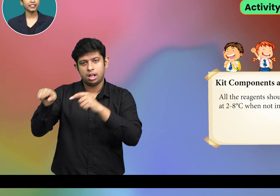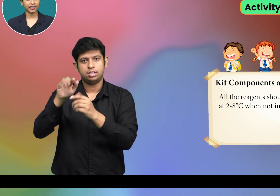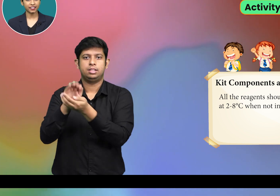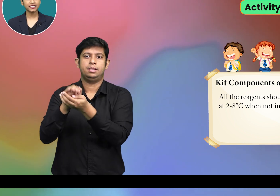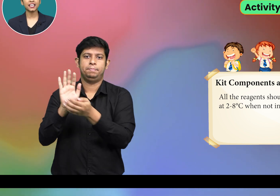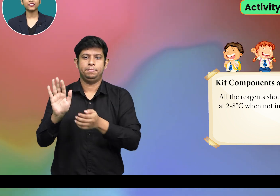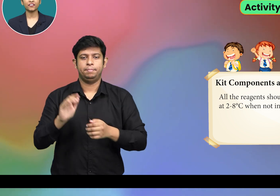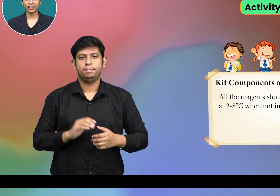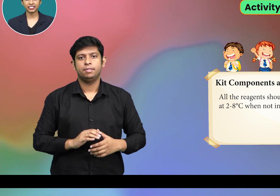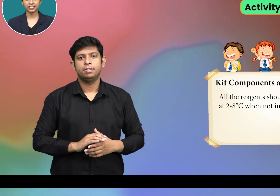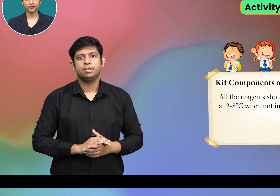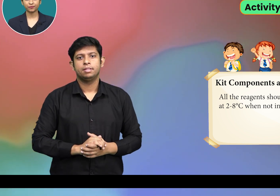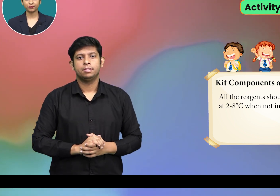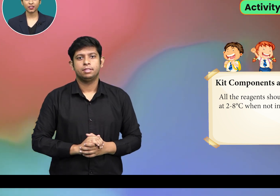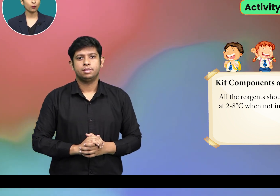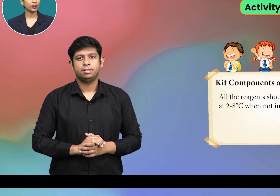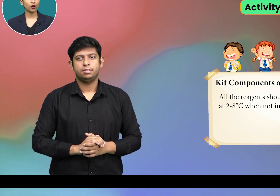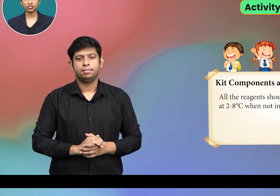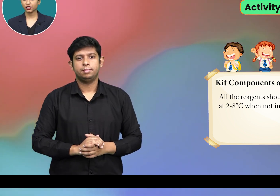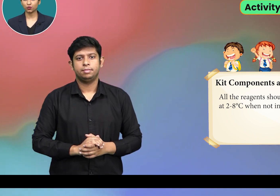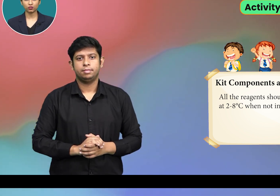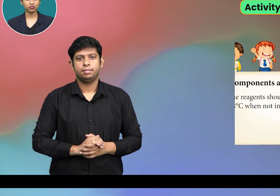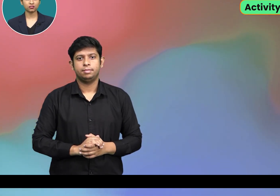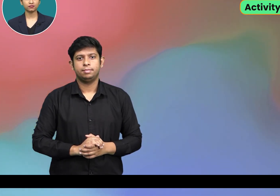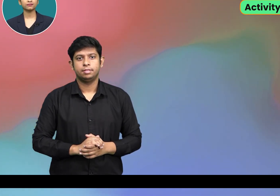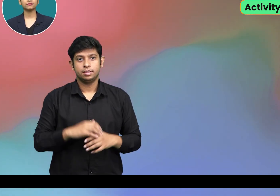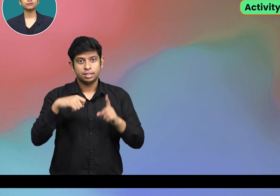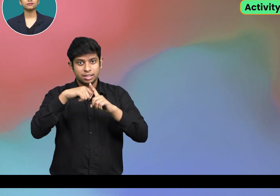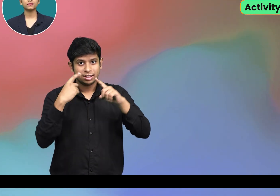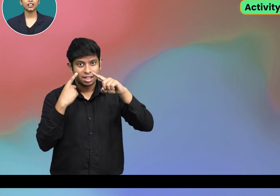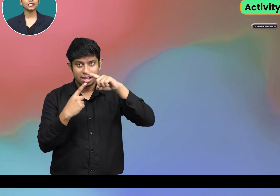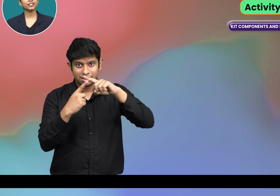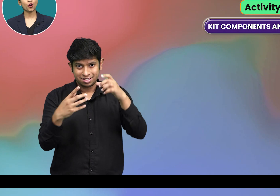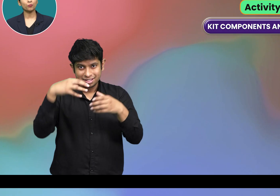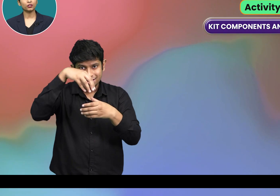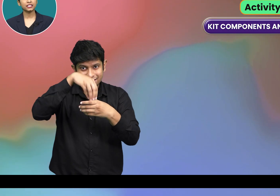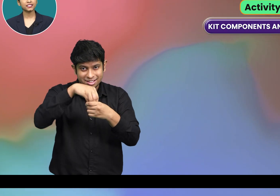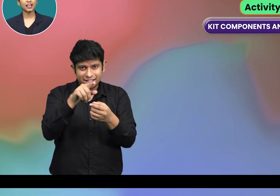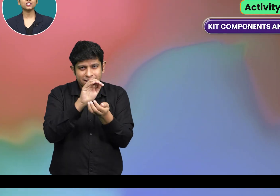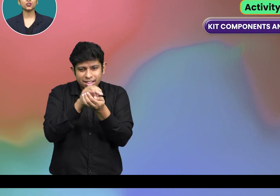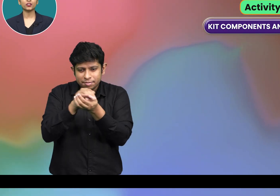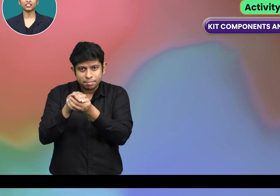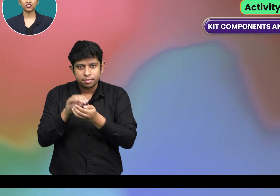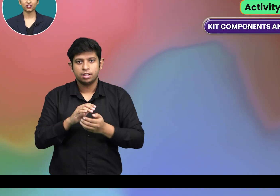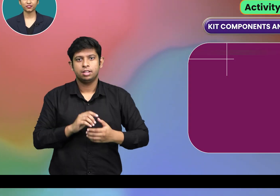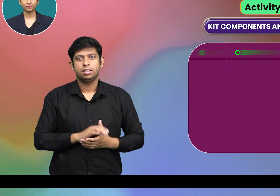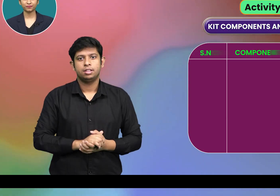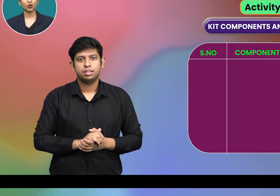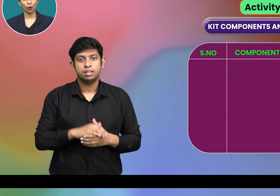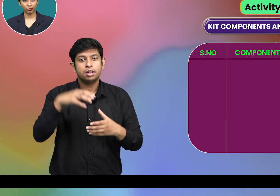8 degrees centigrade when not in use. Kit components and